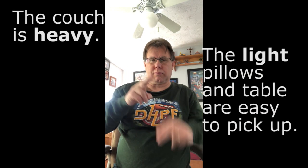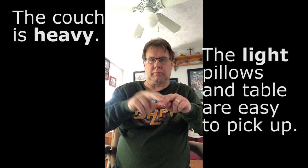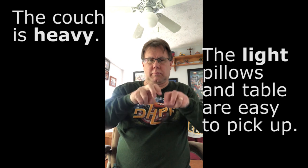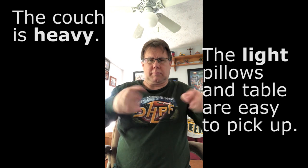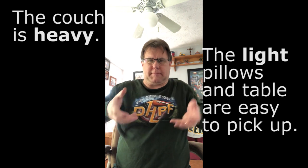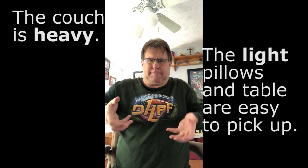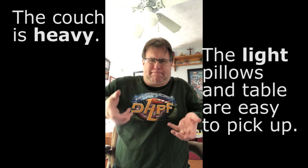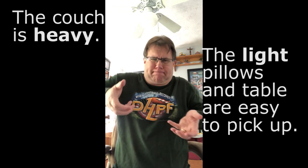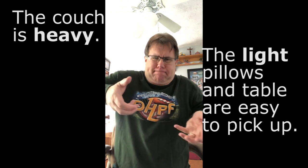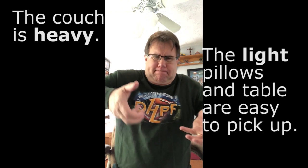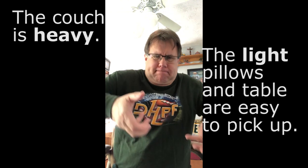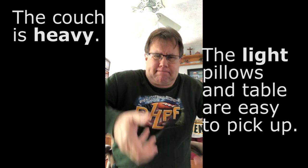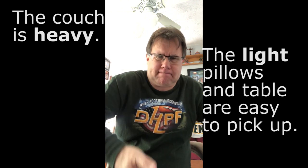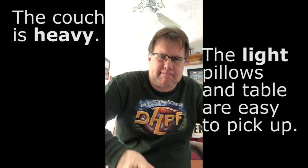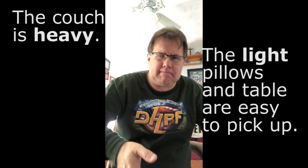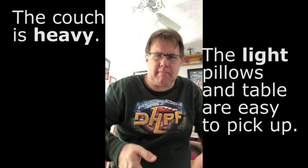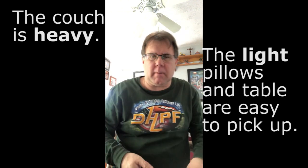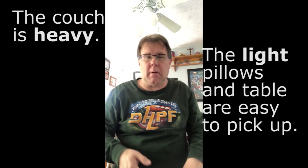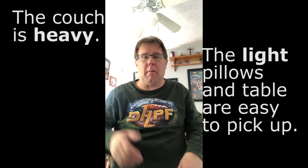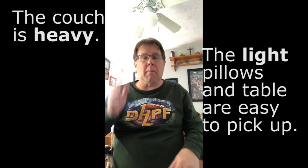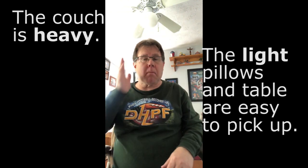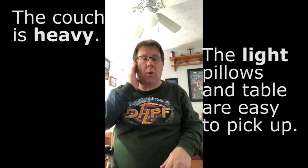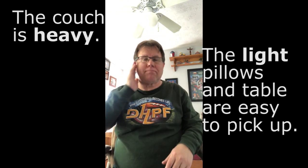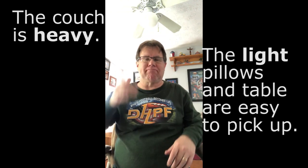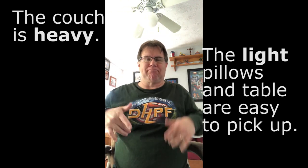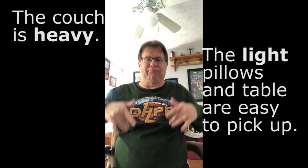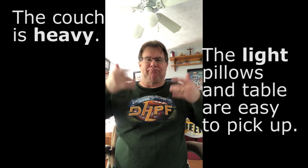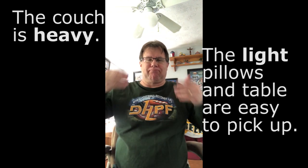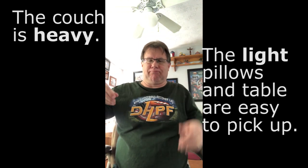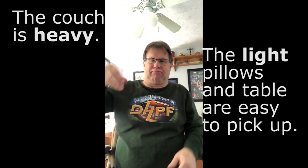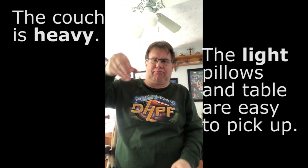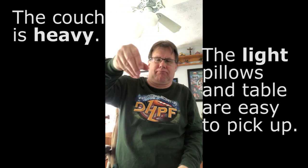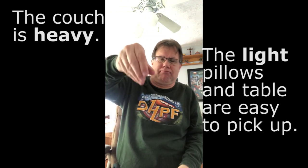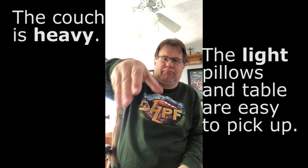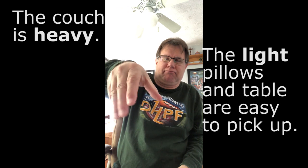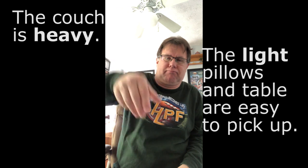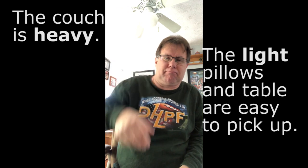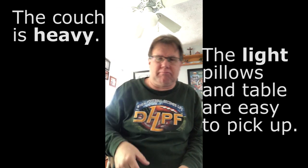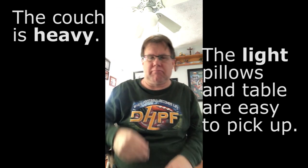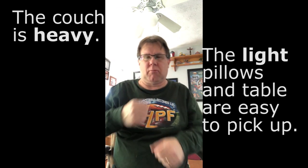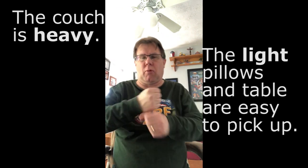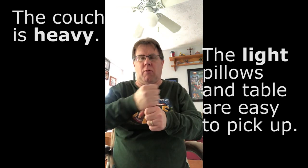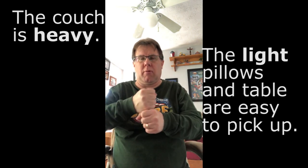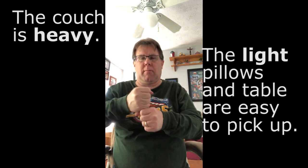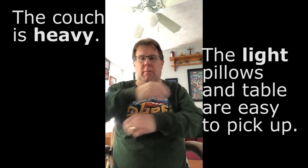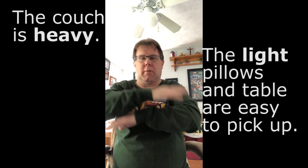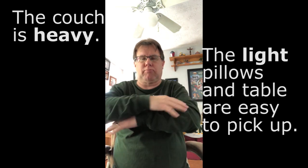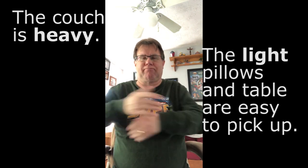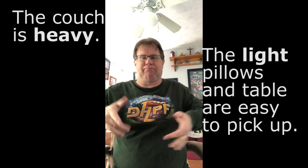the couch was quite heavy to move but the small light pillows were easy to place on the couch the coffee